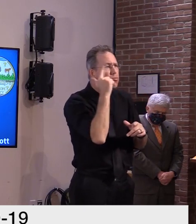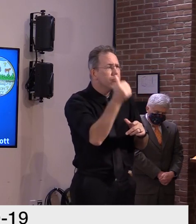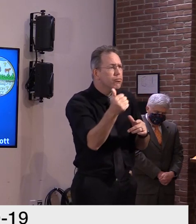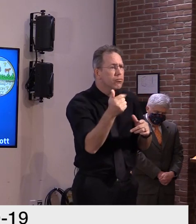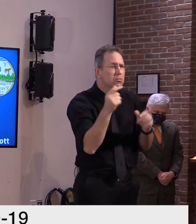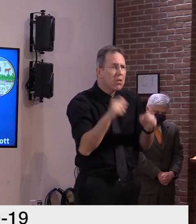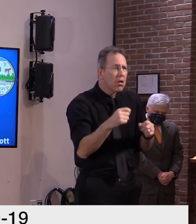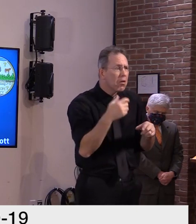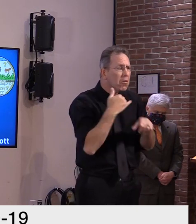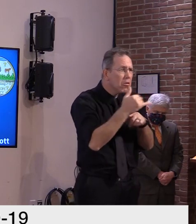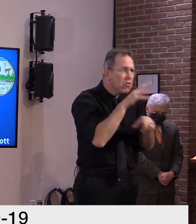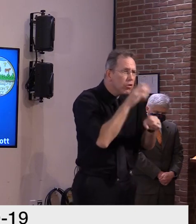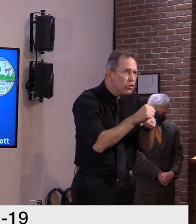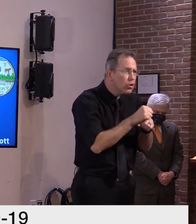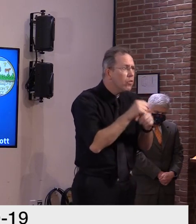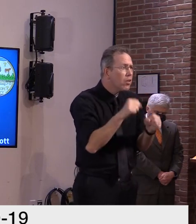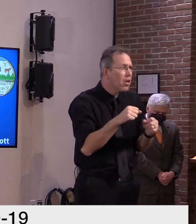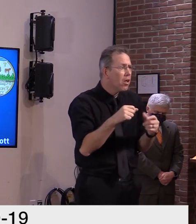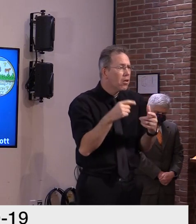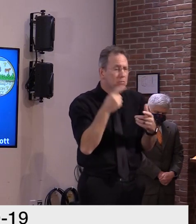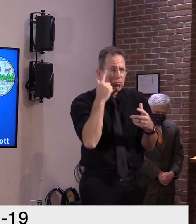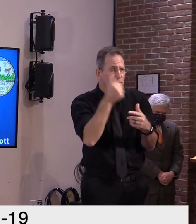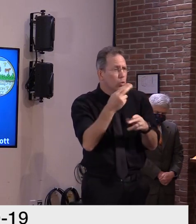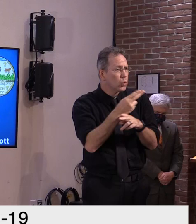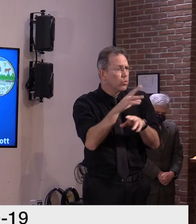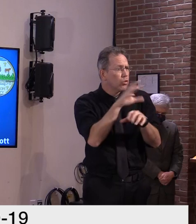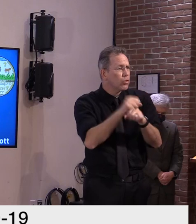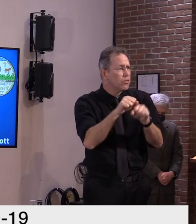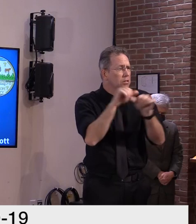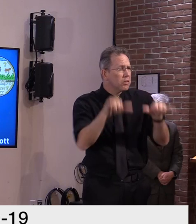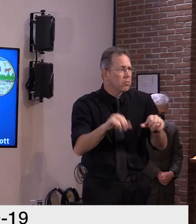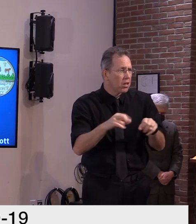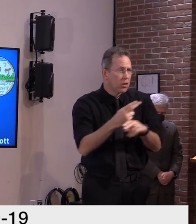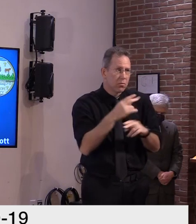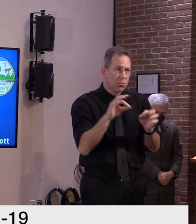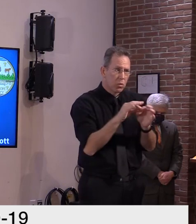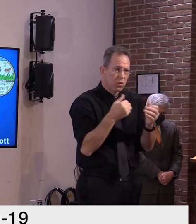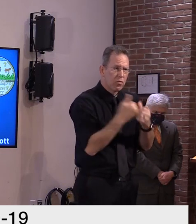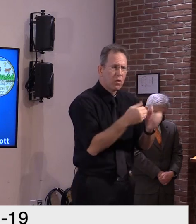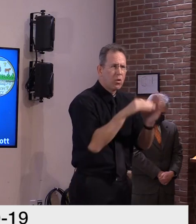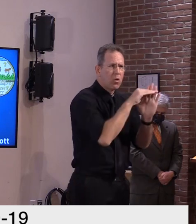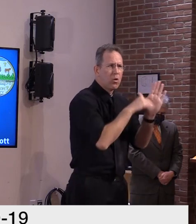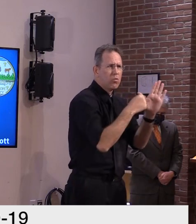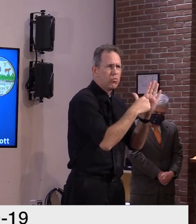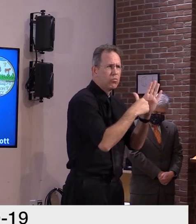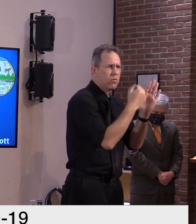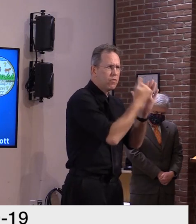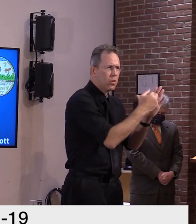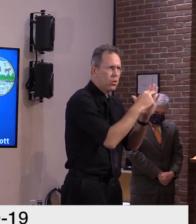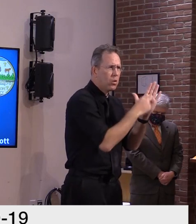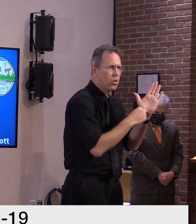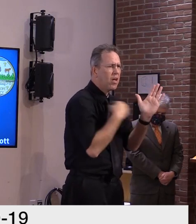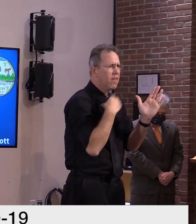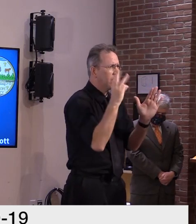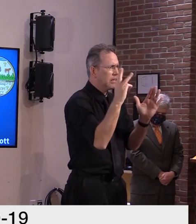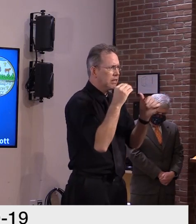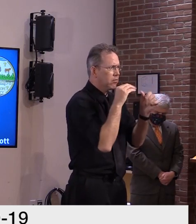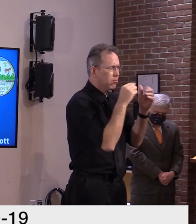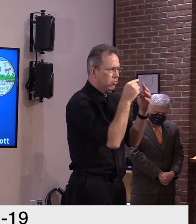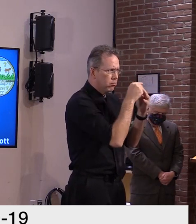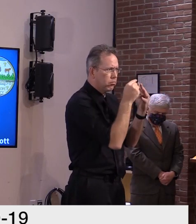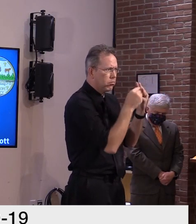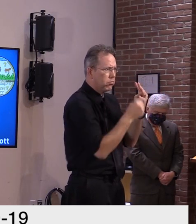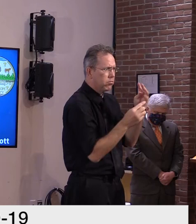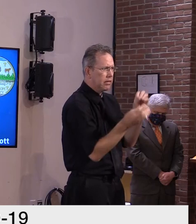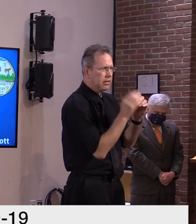resorts, here are the guidelines you need to operate within to reduce capacity in your lodges, on your